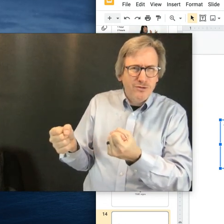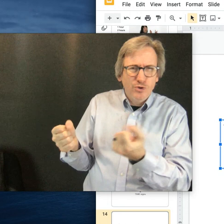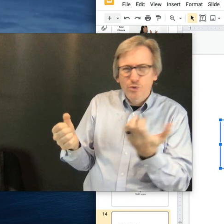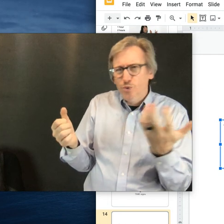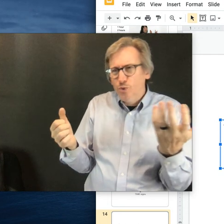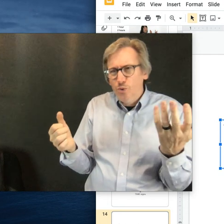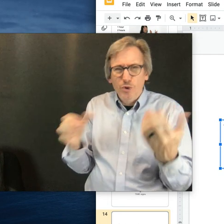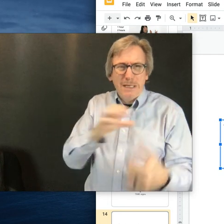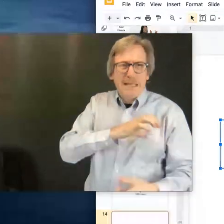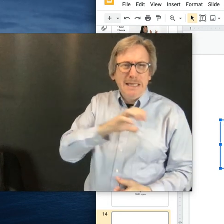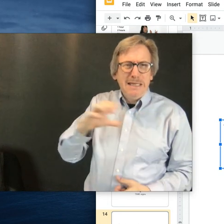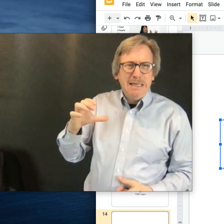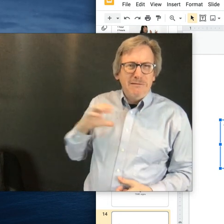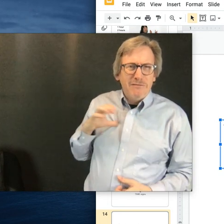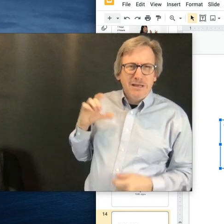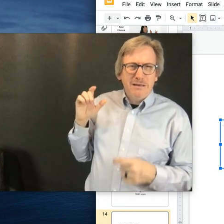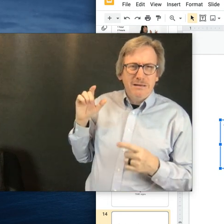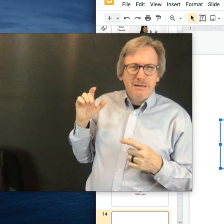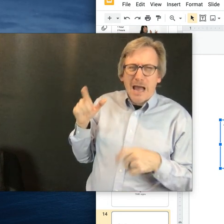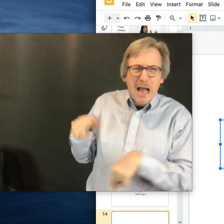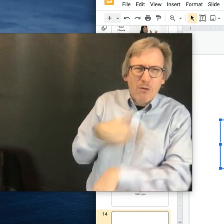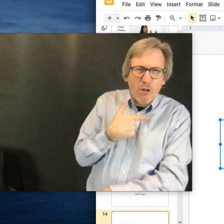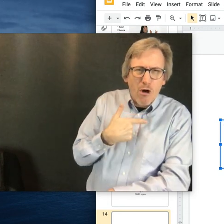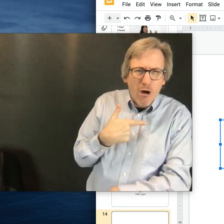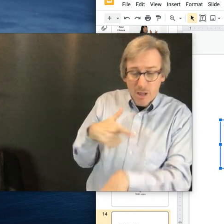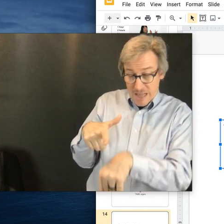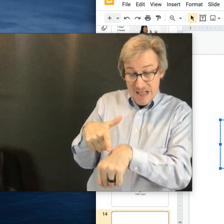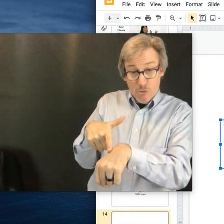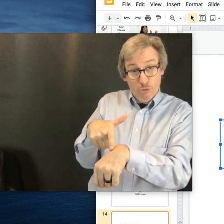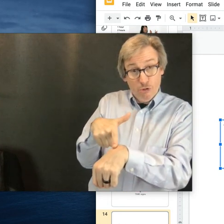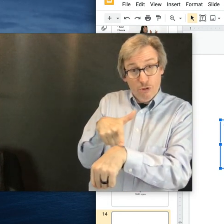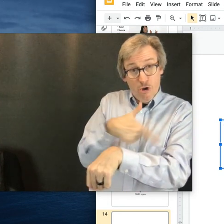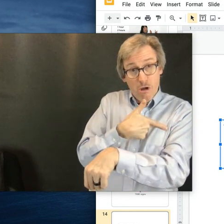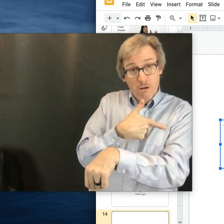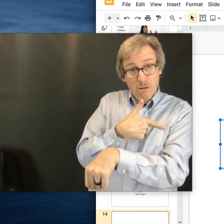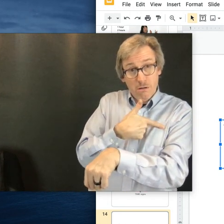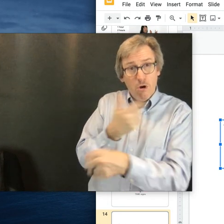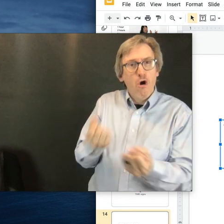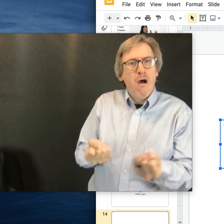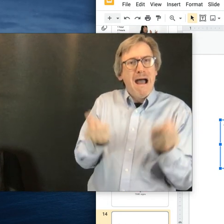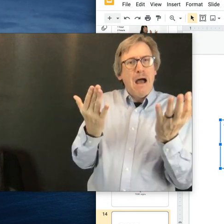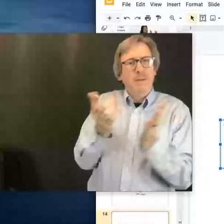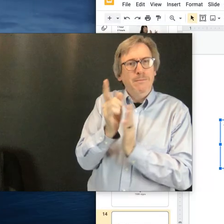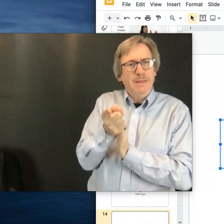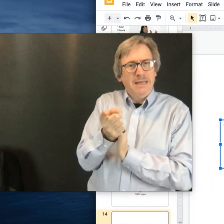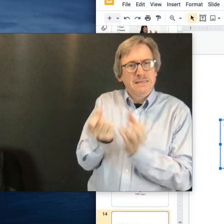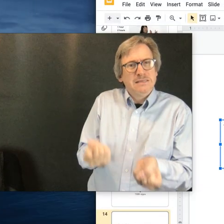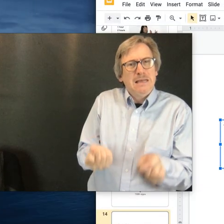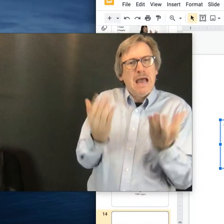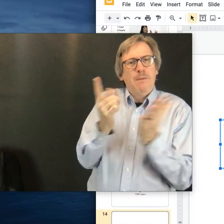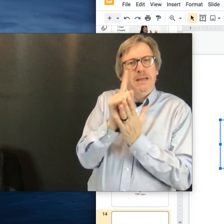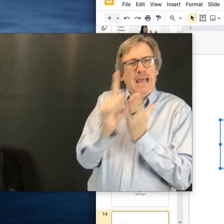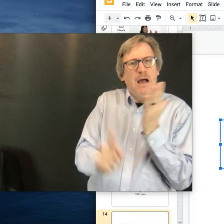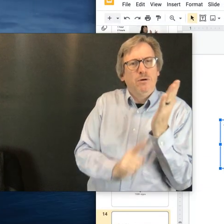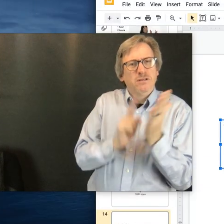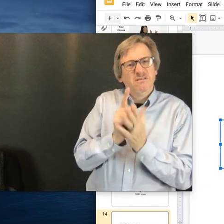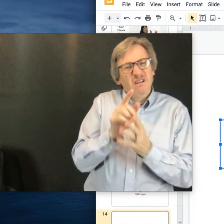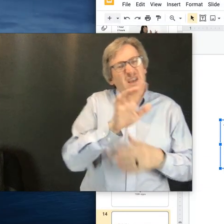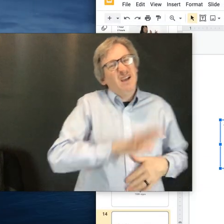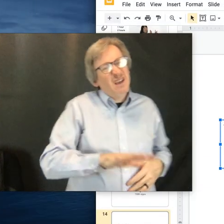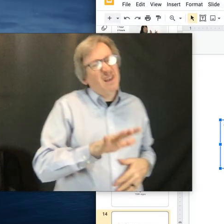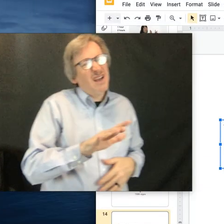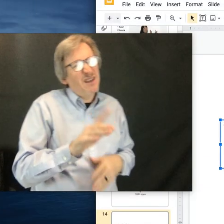drive to Cleveland. How long? How long? How many minutes? How many